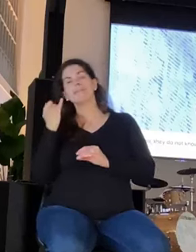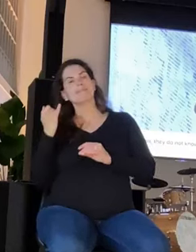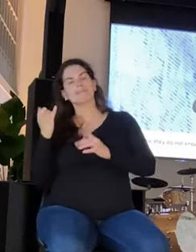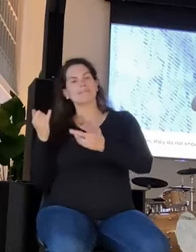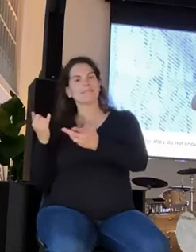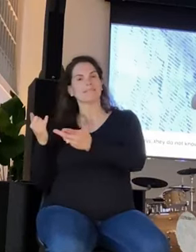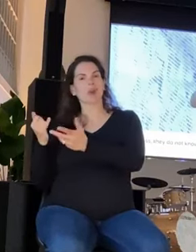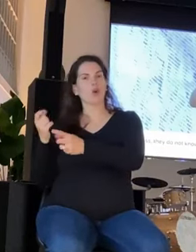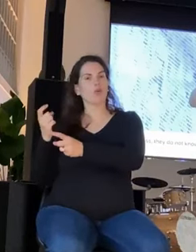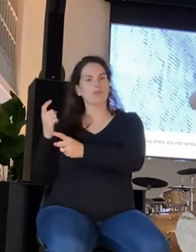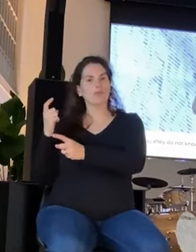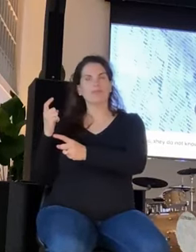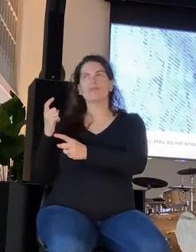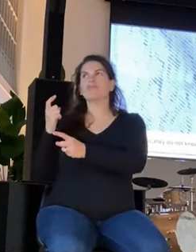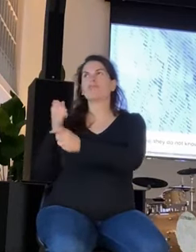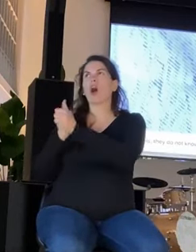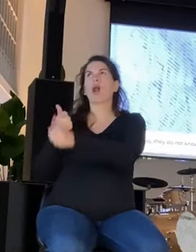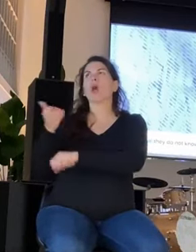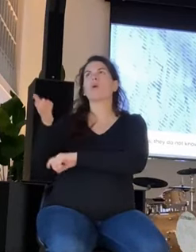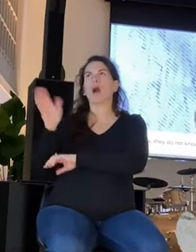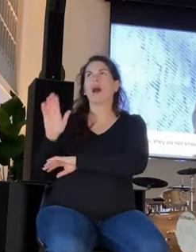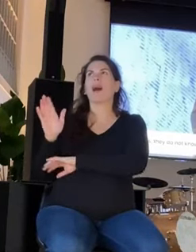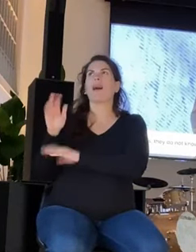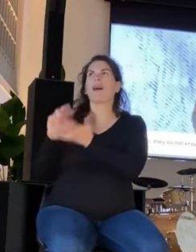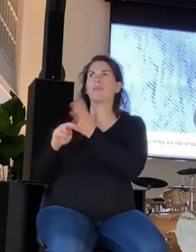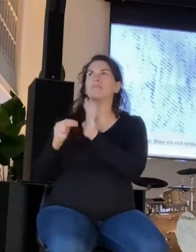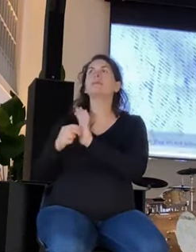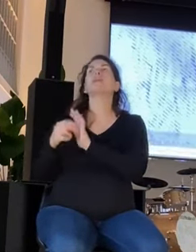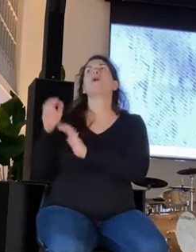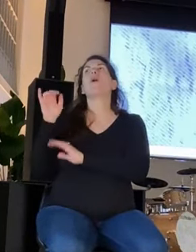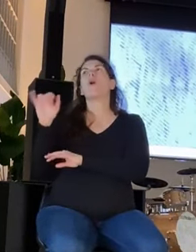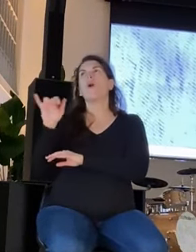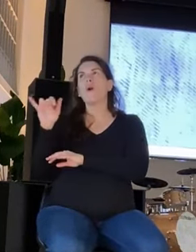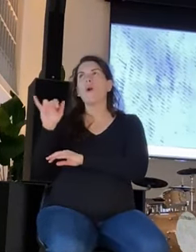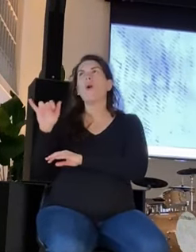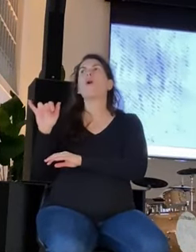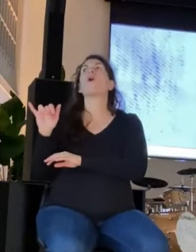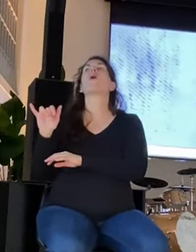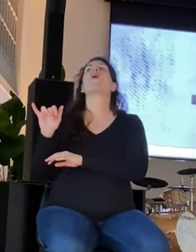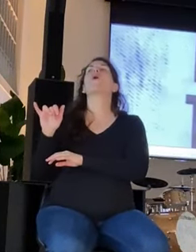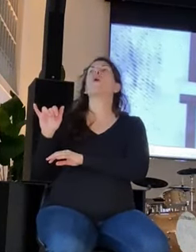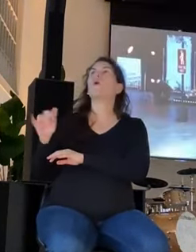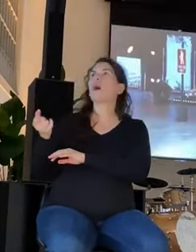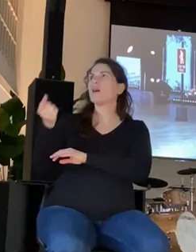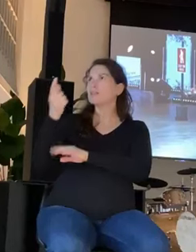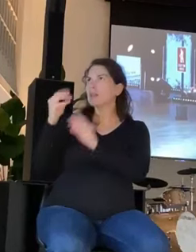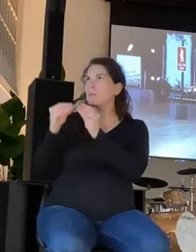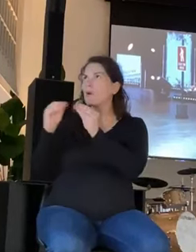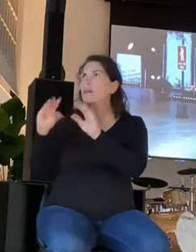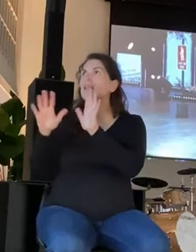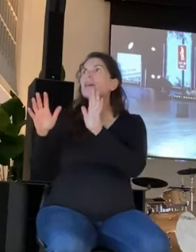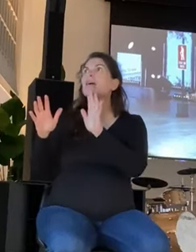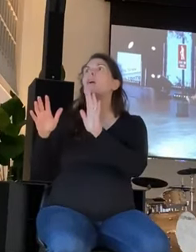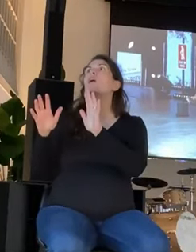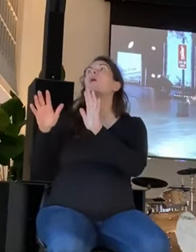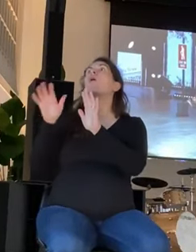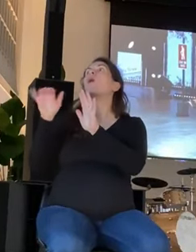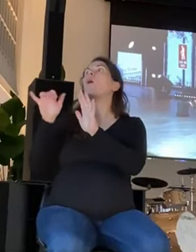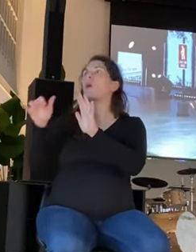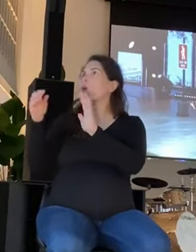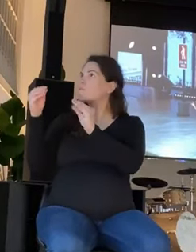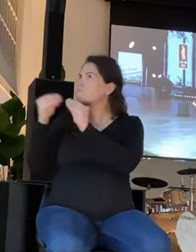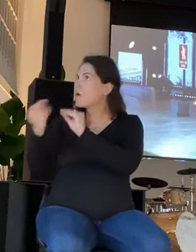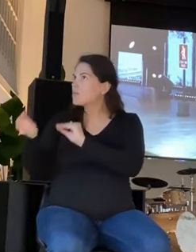gets brighter and brighter and brighter. When you go out at dawn, or you're out right as the sun is getting ready to come up, you can